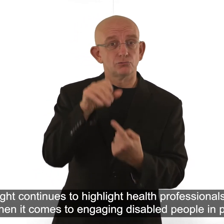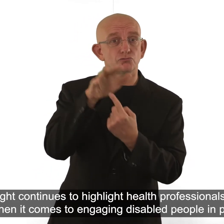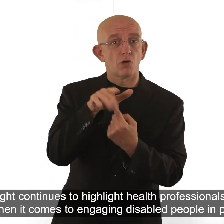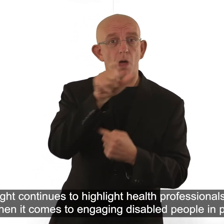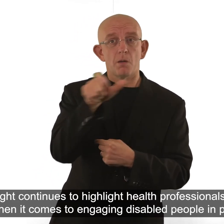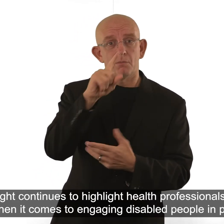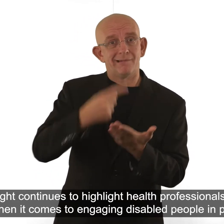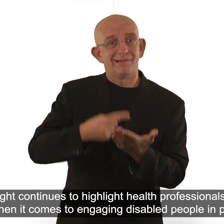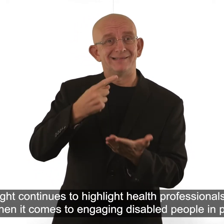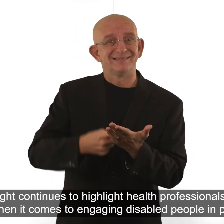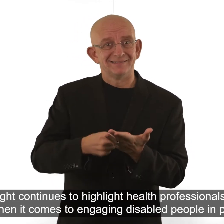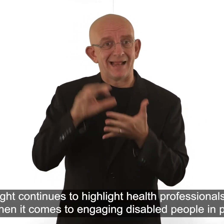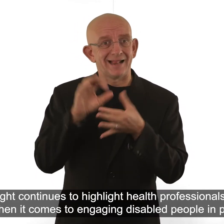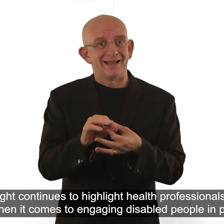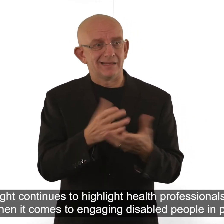in physical activity.